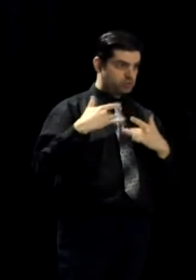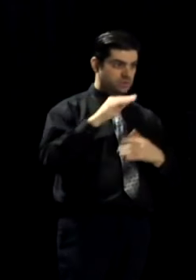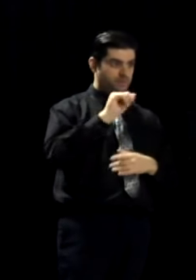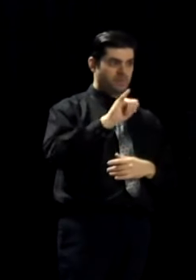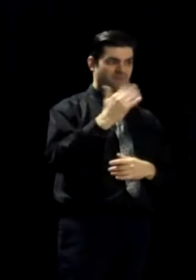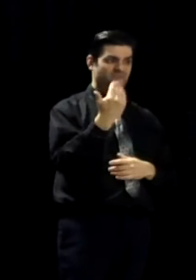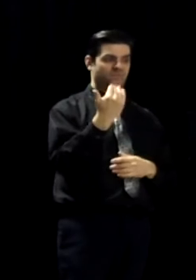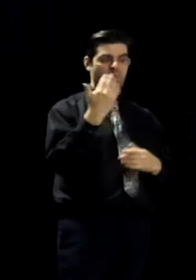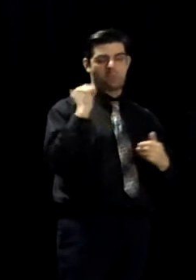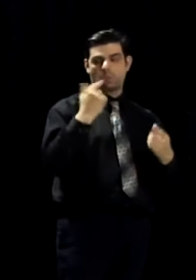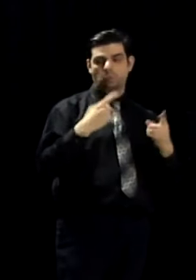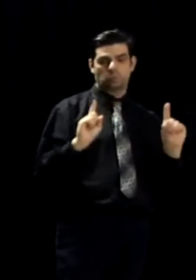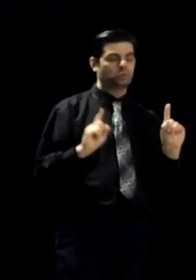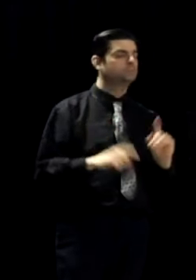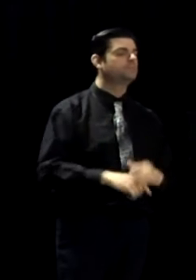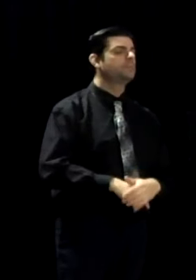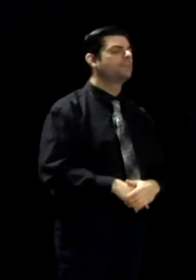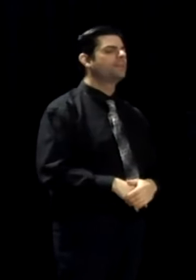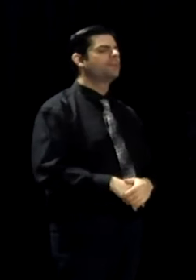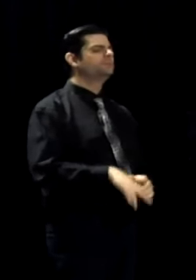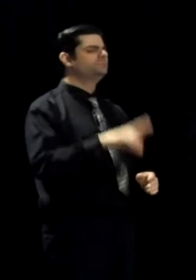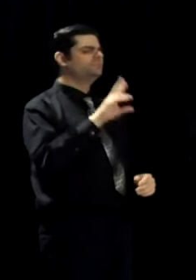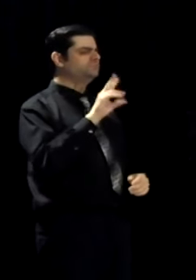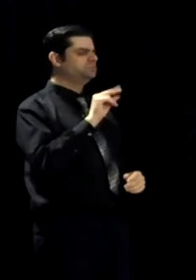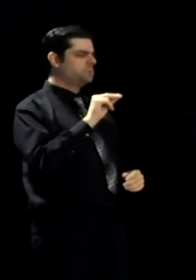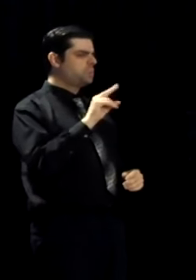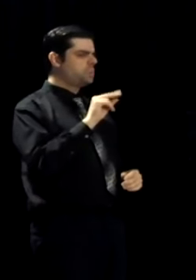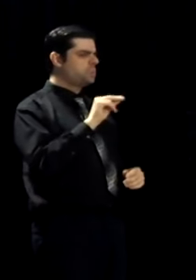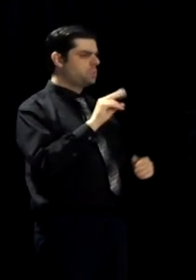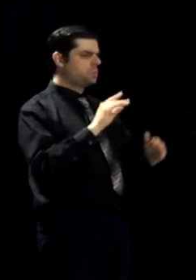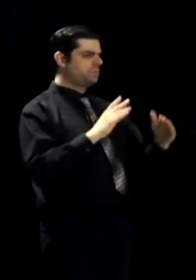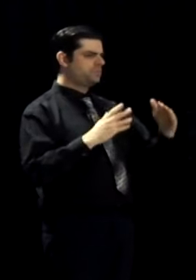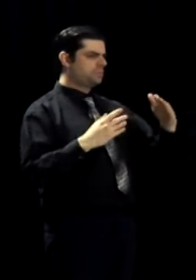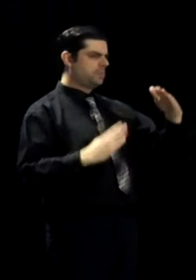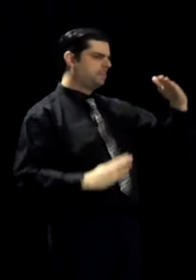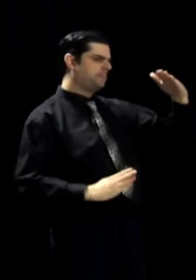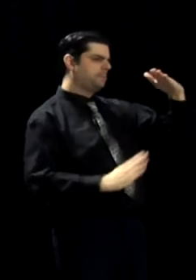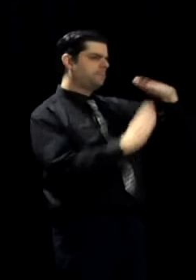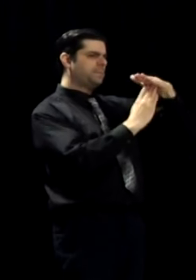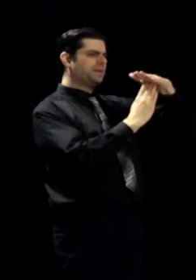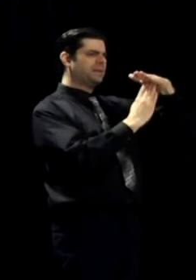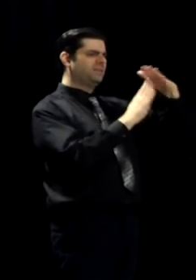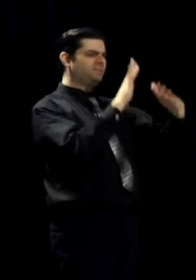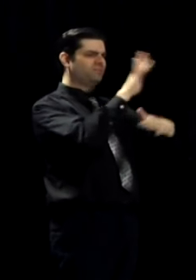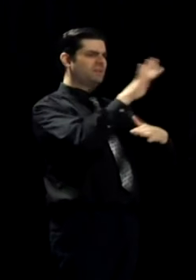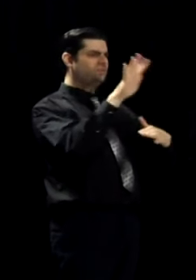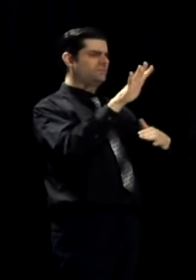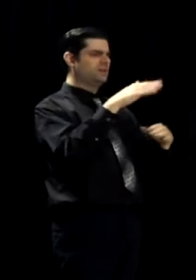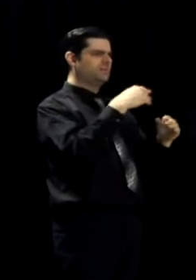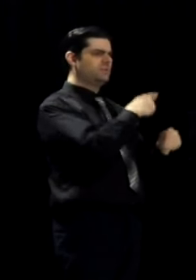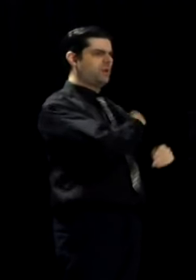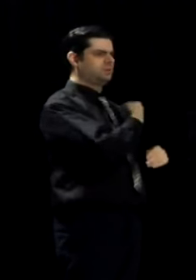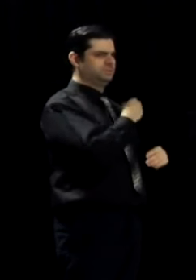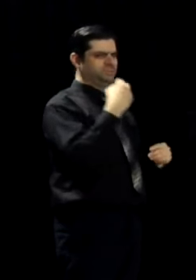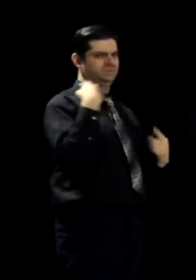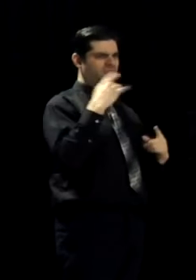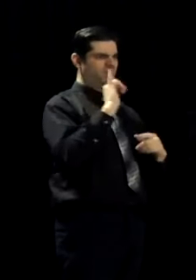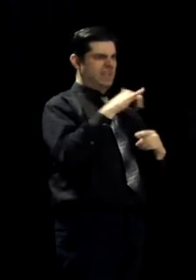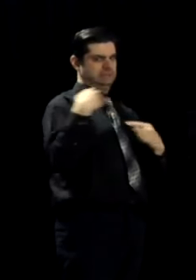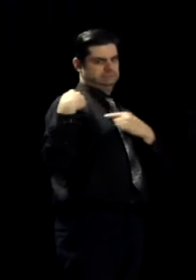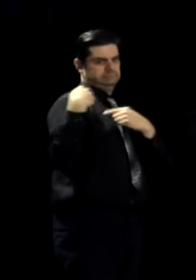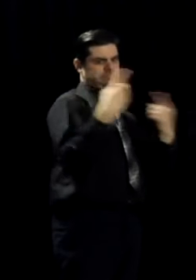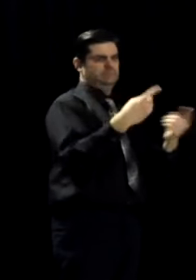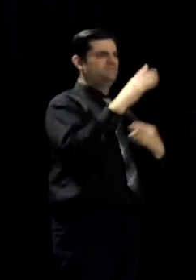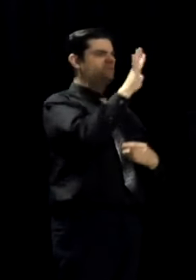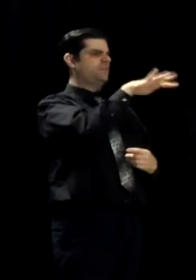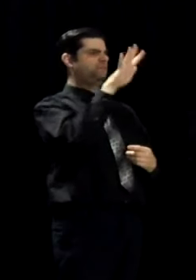Our peak number, I think, was 55. We already met that threshold to allow elective surgeries. Those five